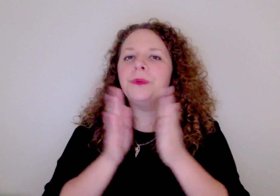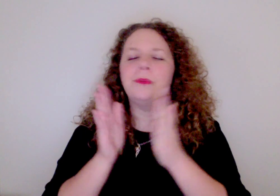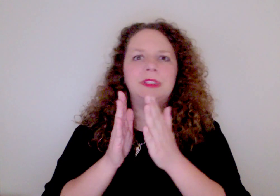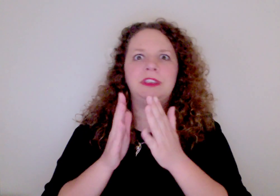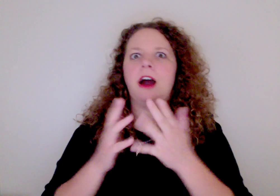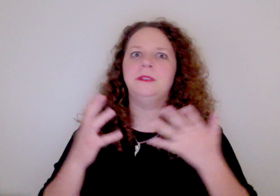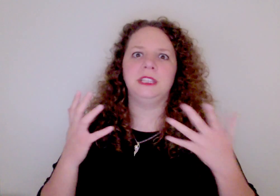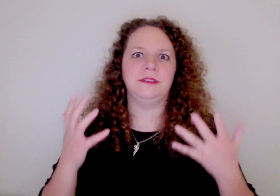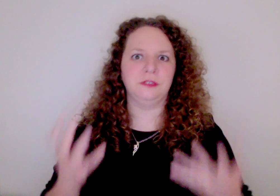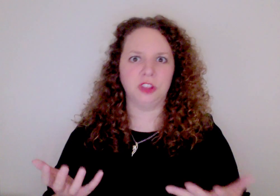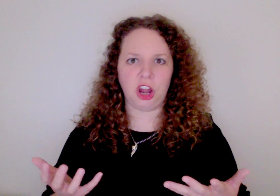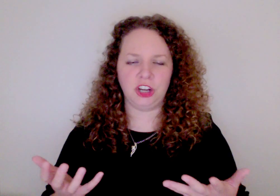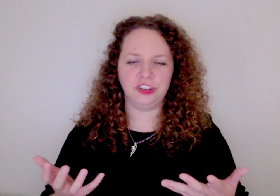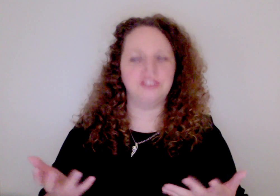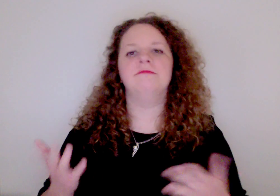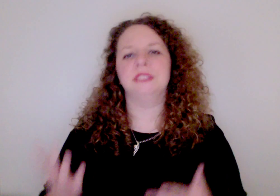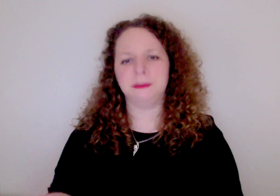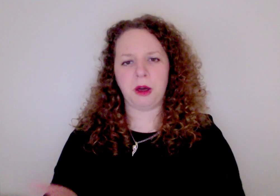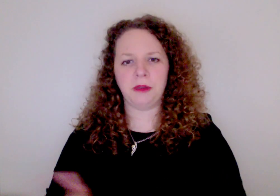what's the opposite of large? Small.